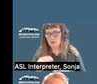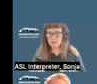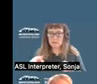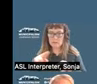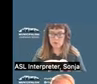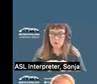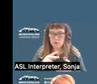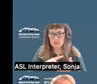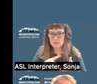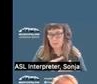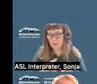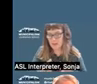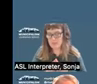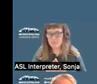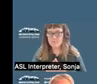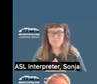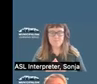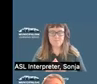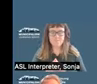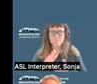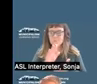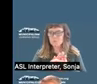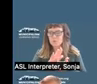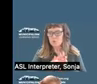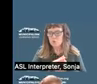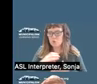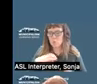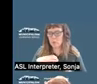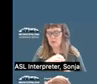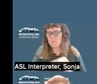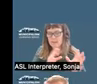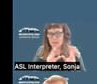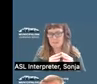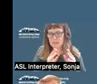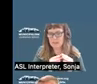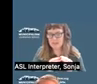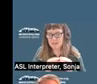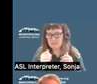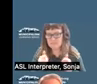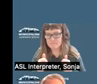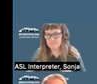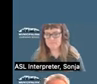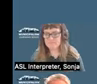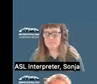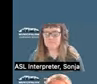city council or the school committee meeting I should say and then over the last couple of years